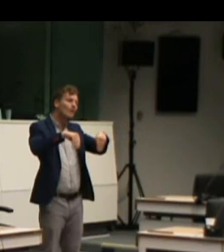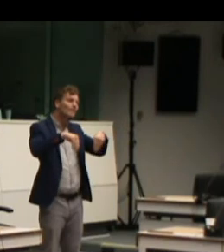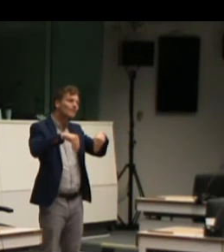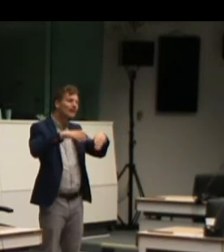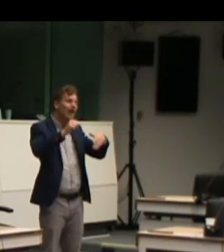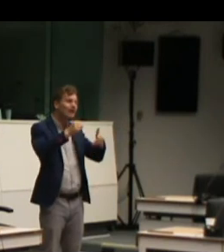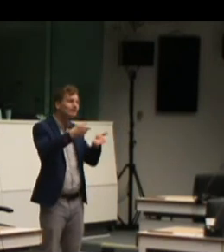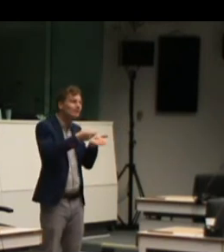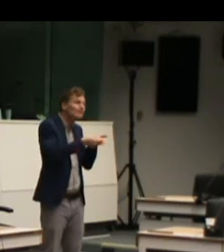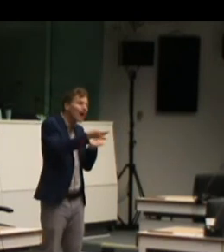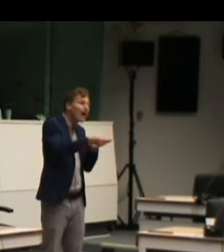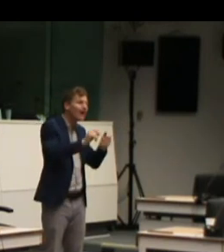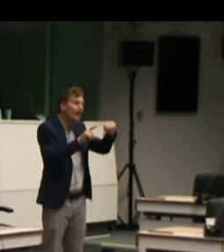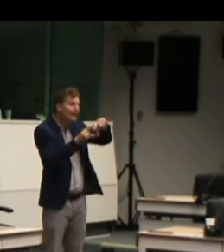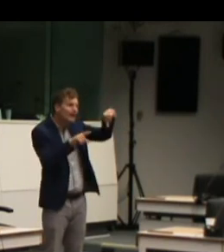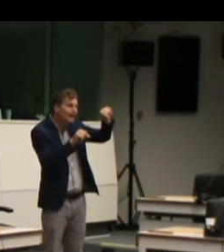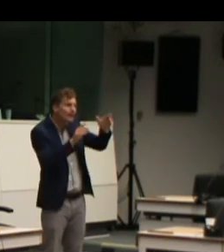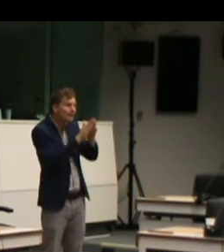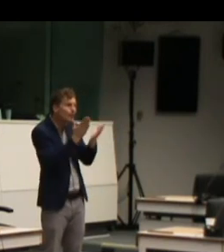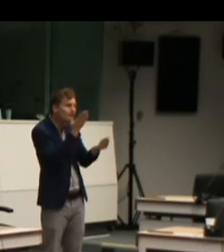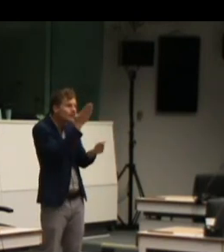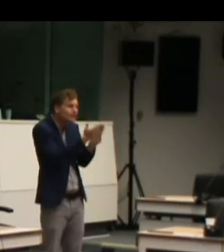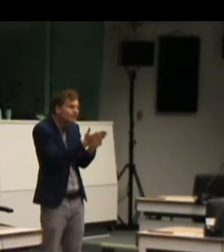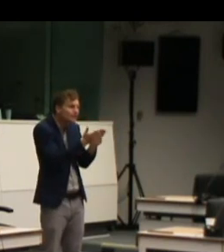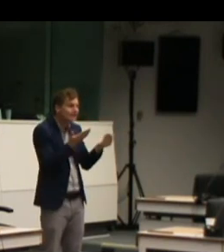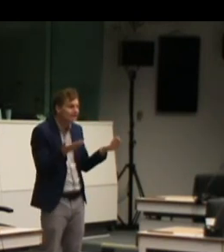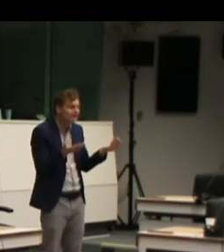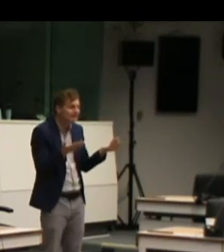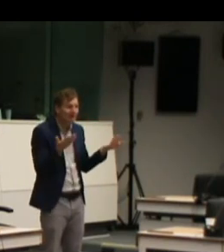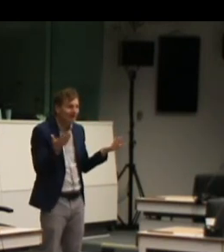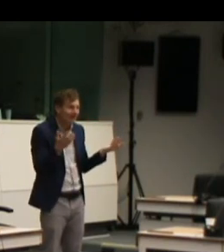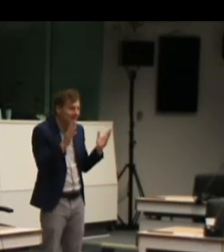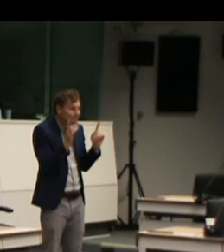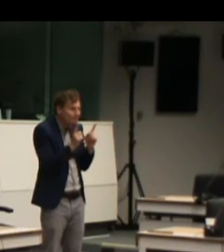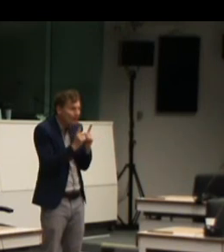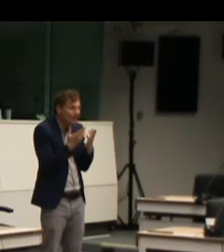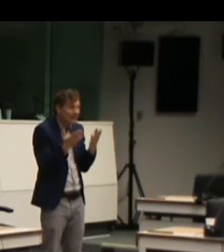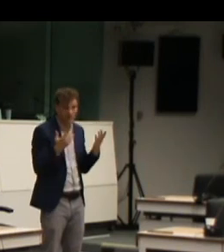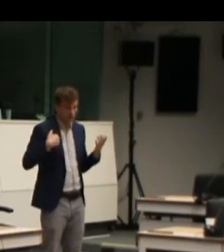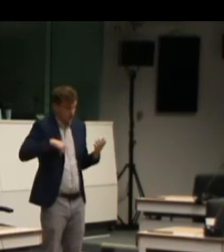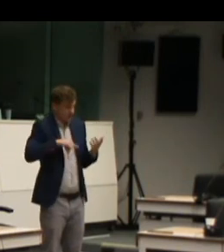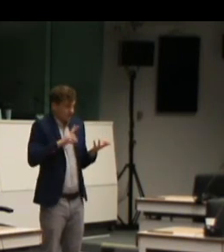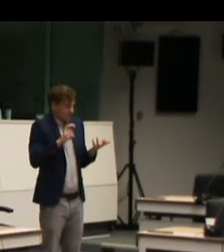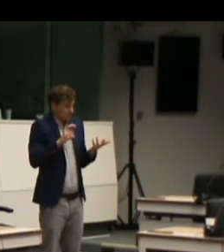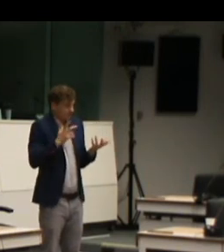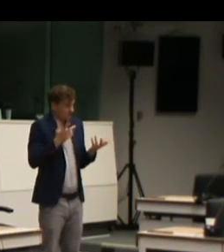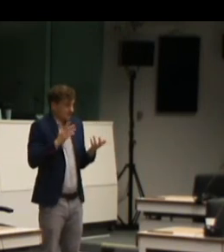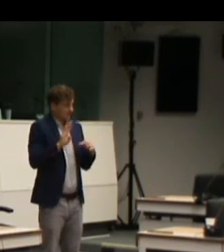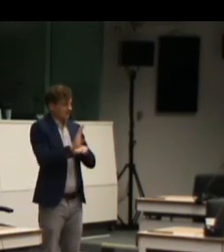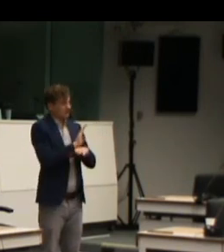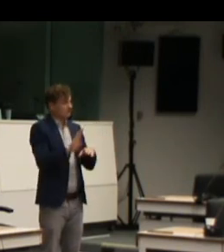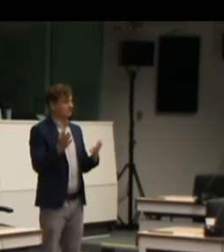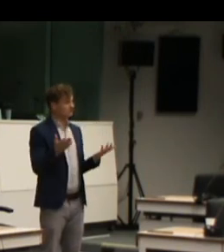something. But really, we're looking for that kind of, you know, we're trying to make money as well to bring into the